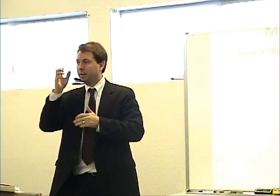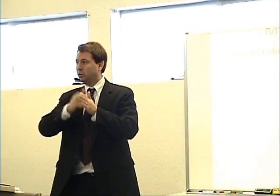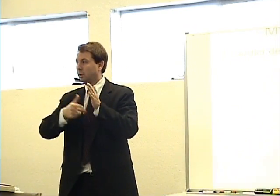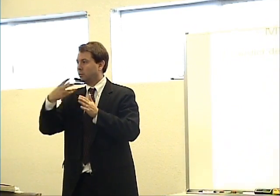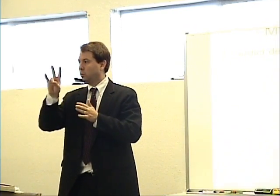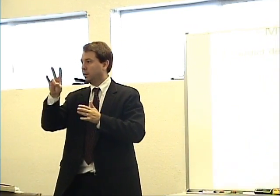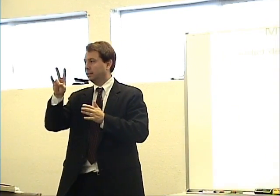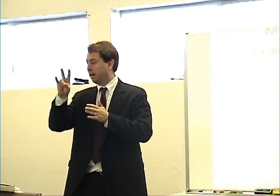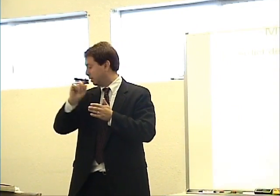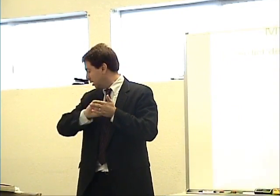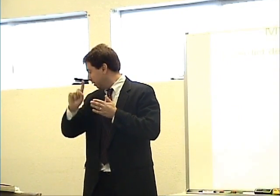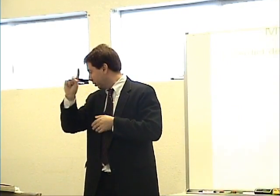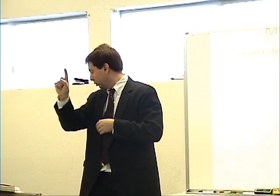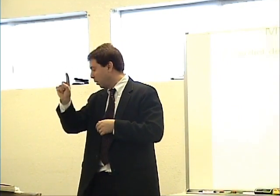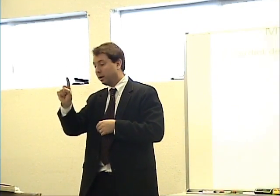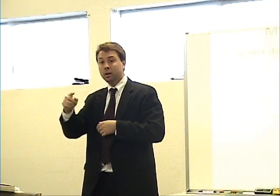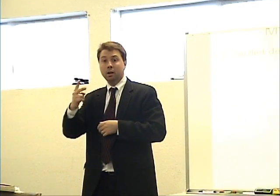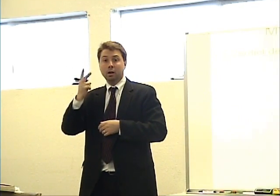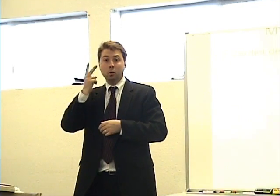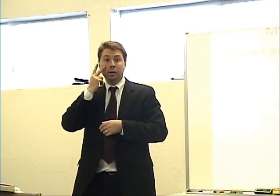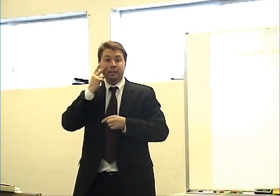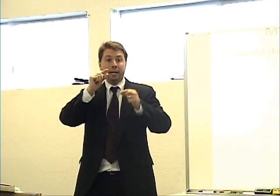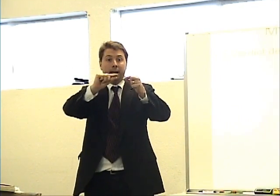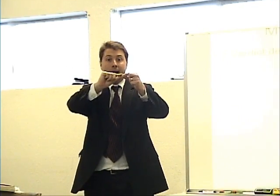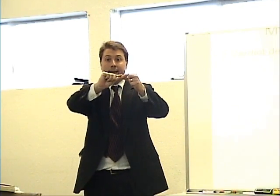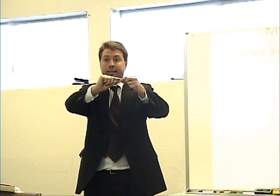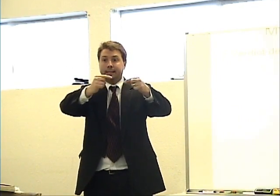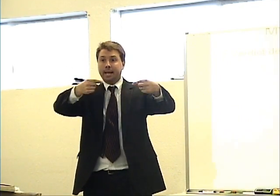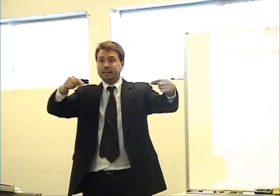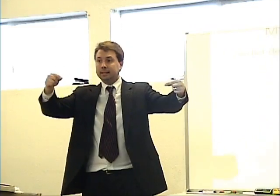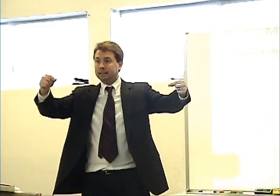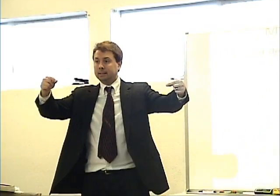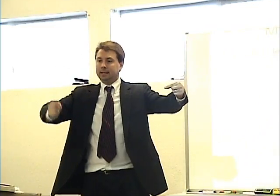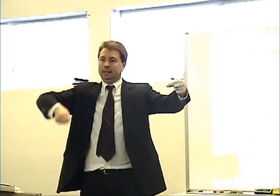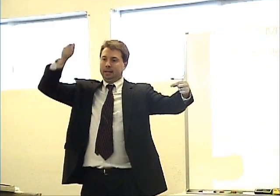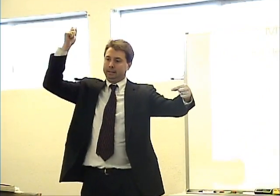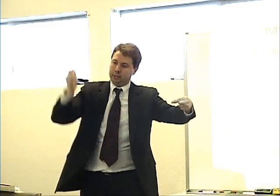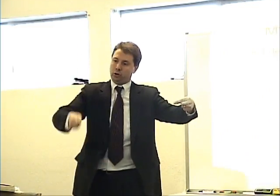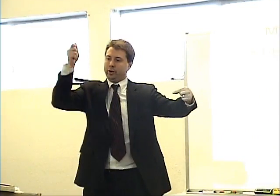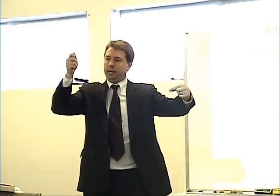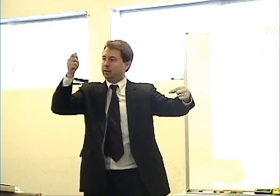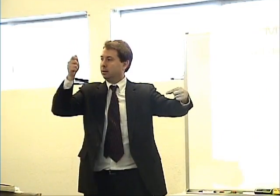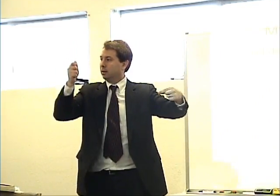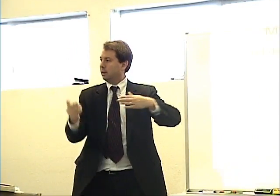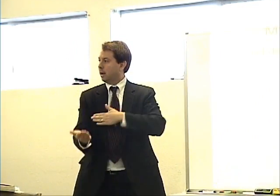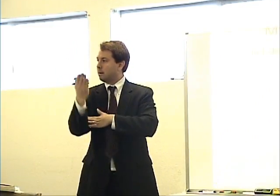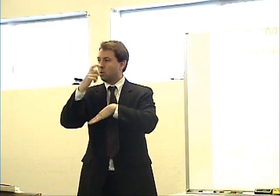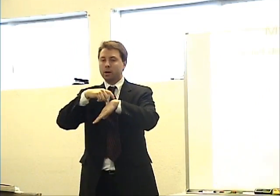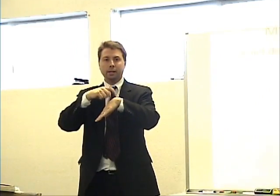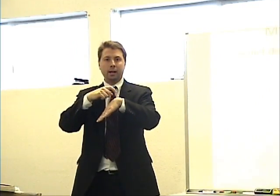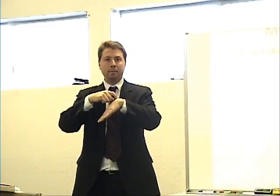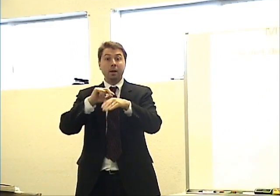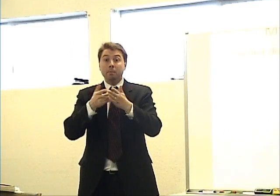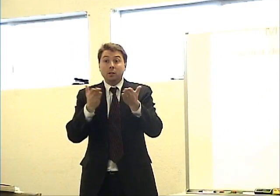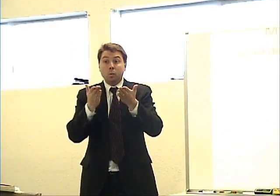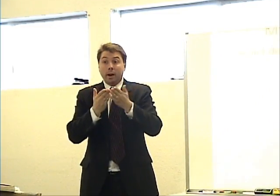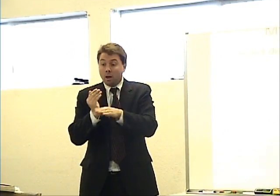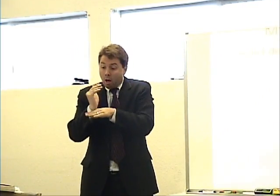Matthew chapter 27, verse 1, we see the sentence decreed at morning time. Means what?